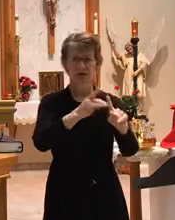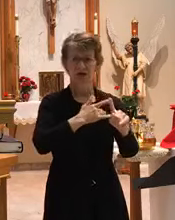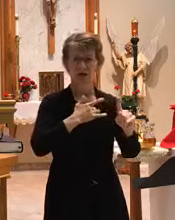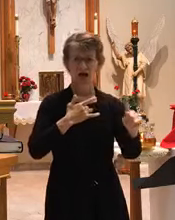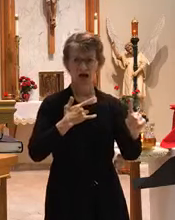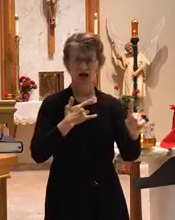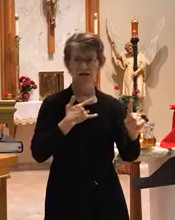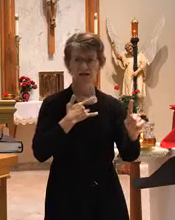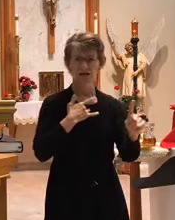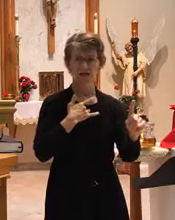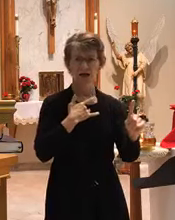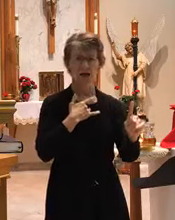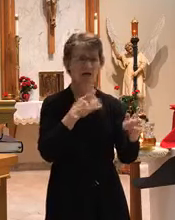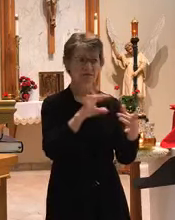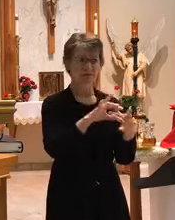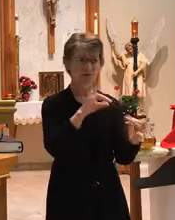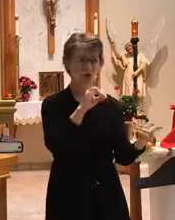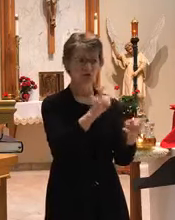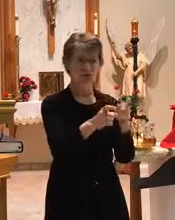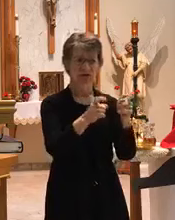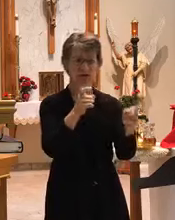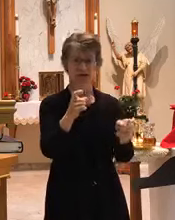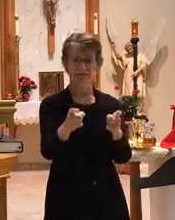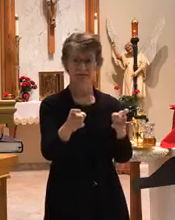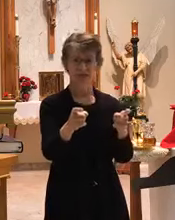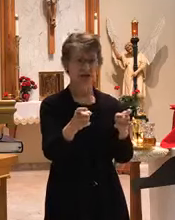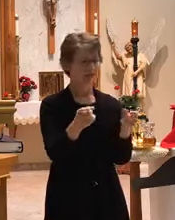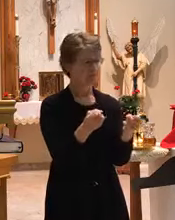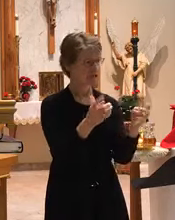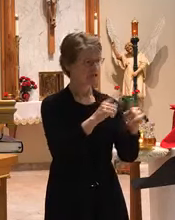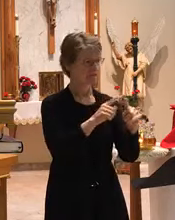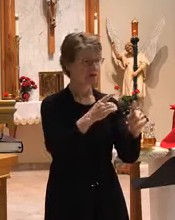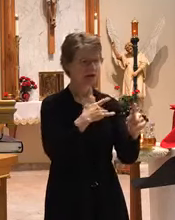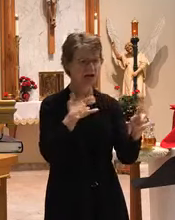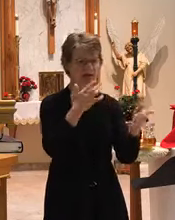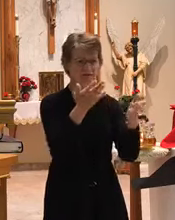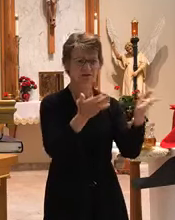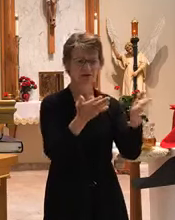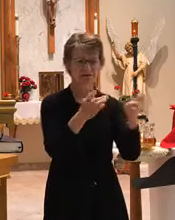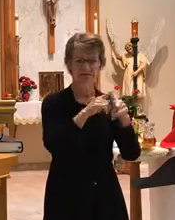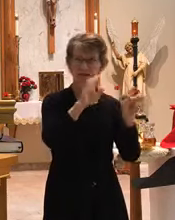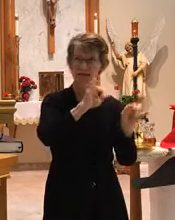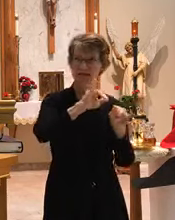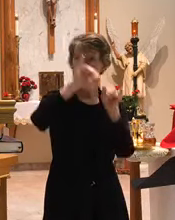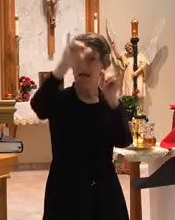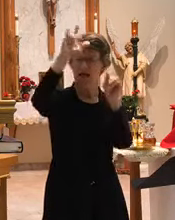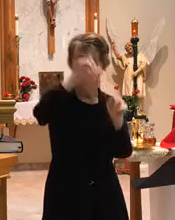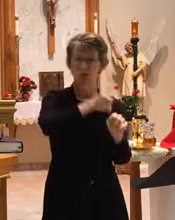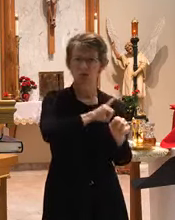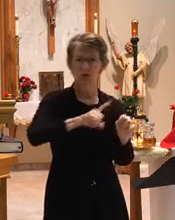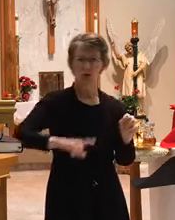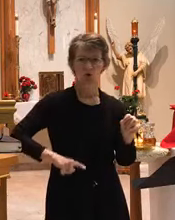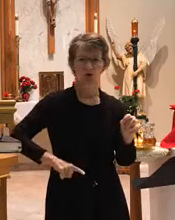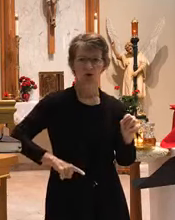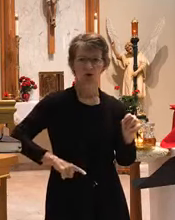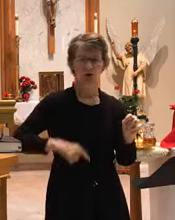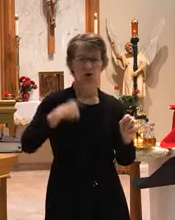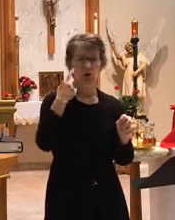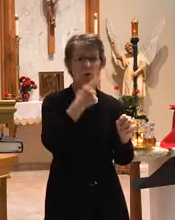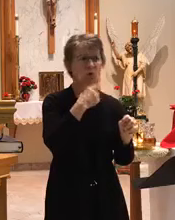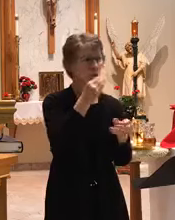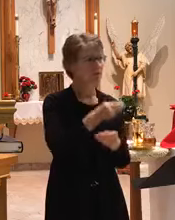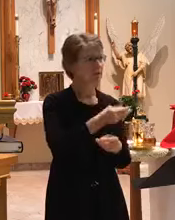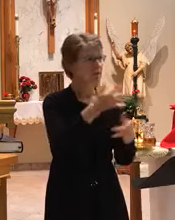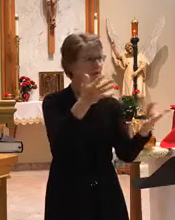same Spirit. There are different forms of service, but the same Lord. Who produces all of them